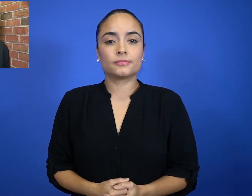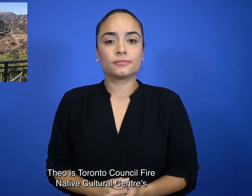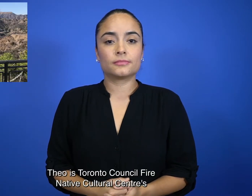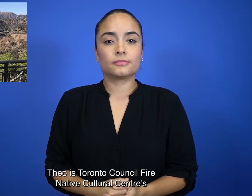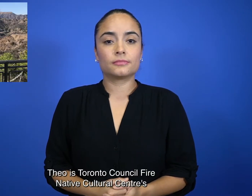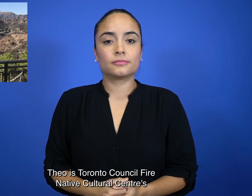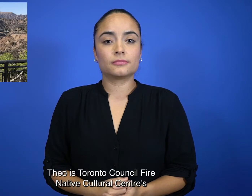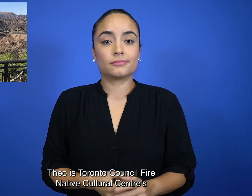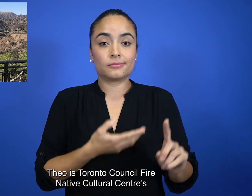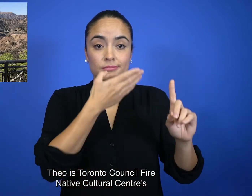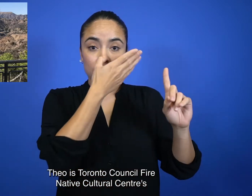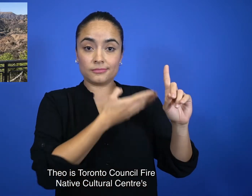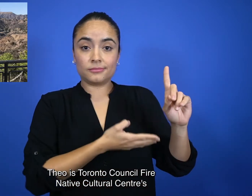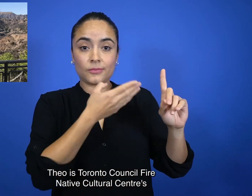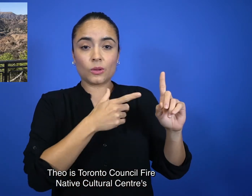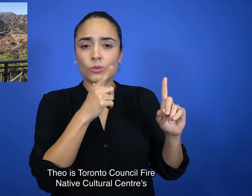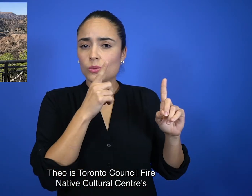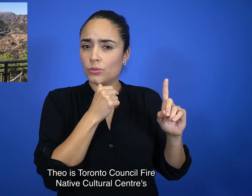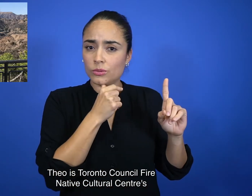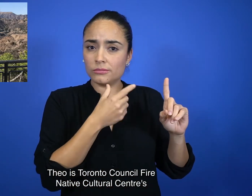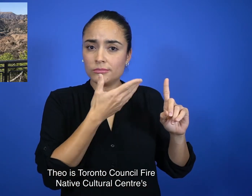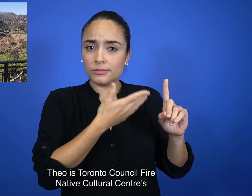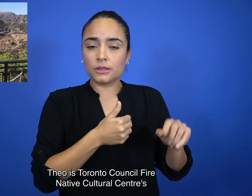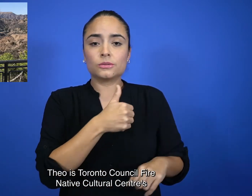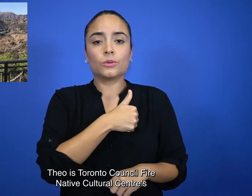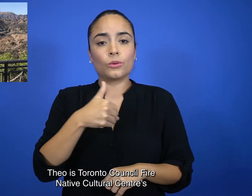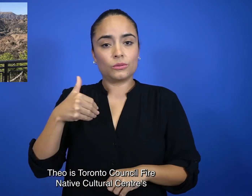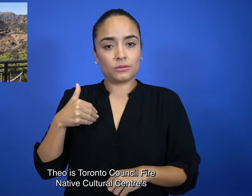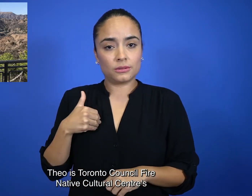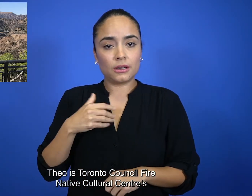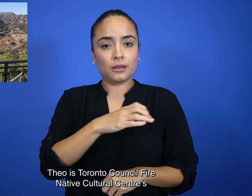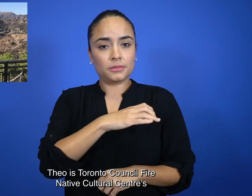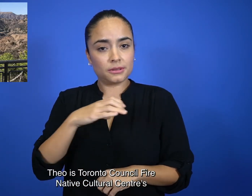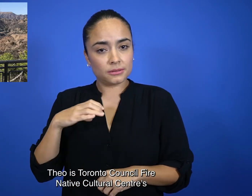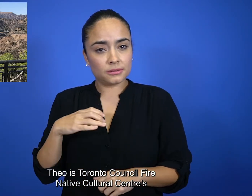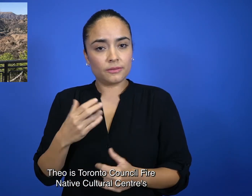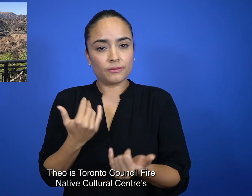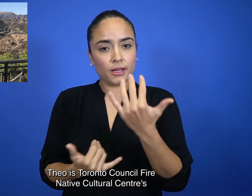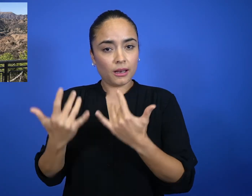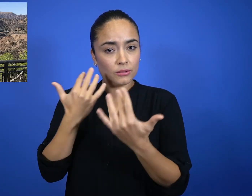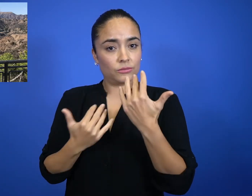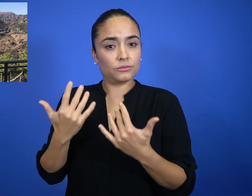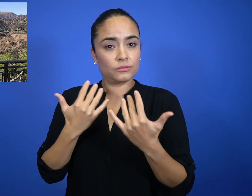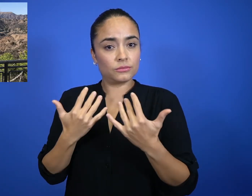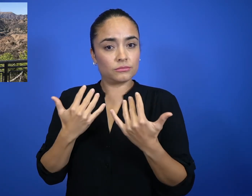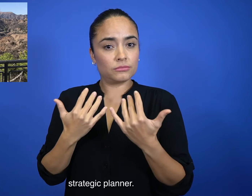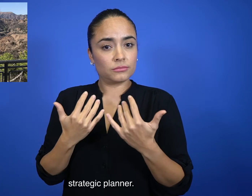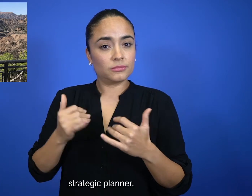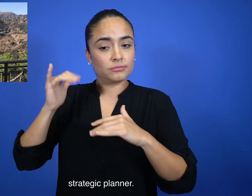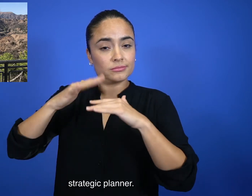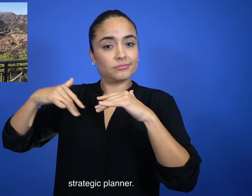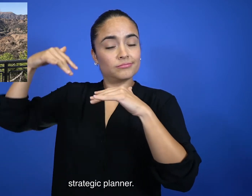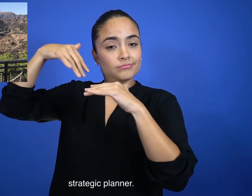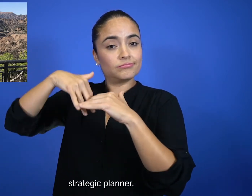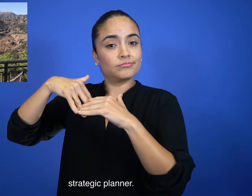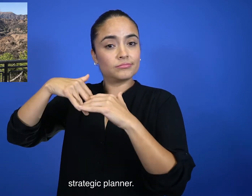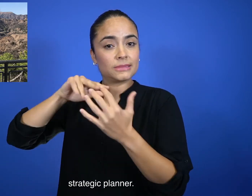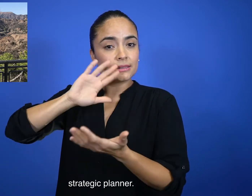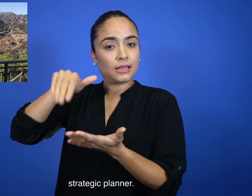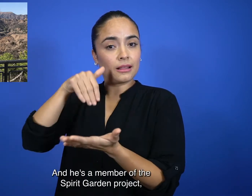Theo is Toronto Council Fire Native Cultural Centre strategic planner, and